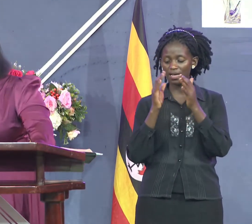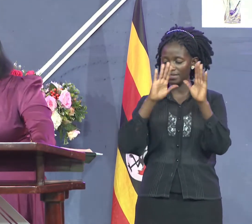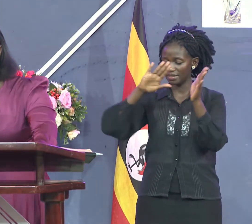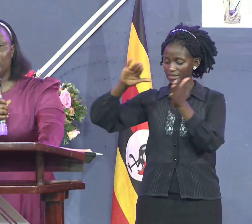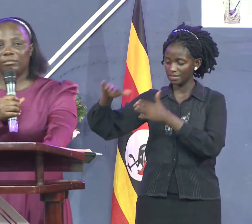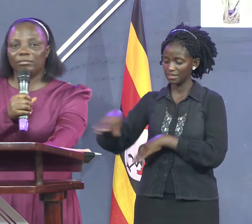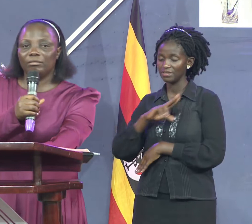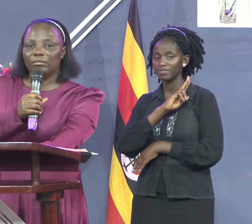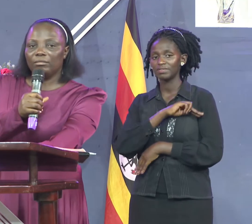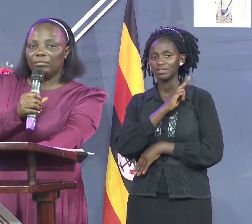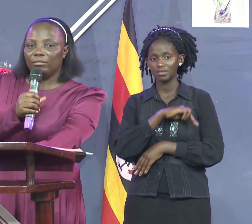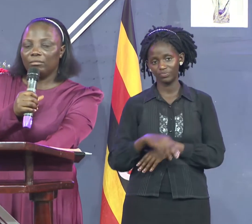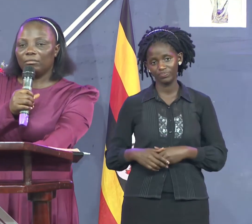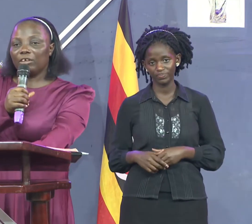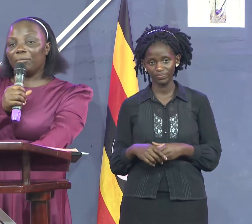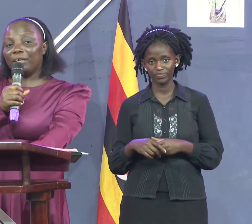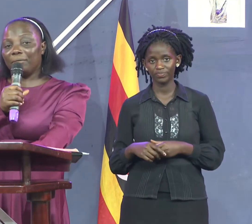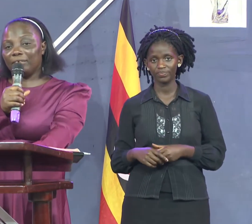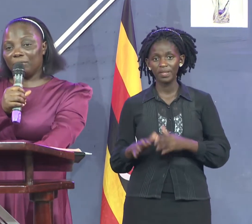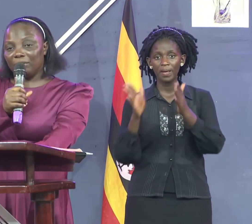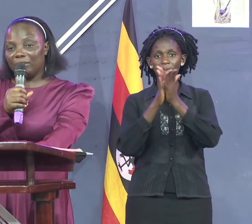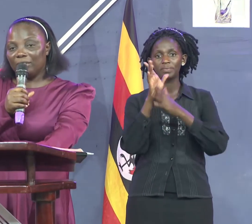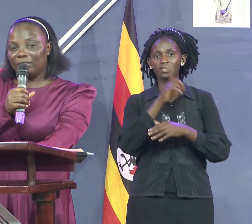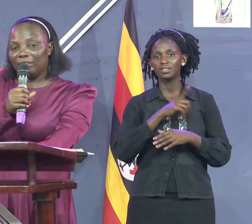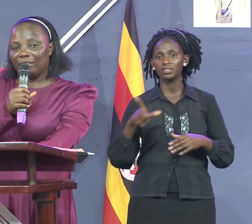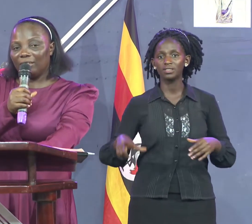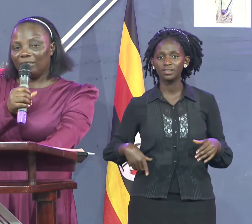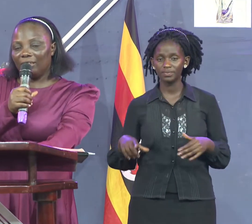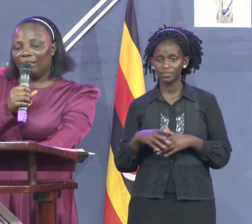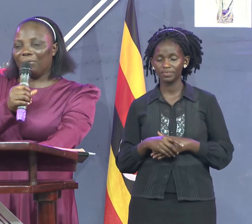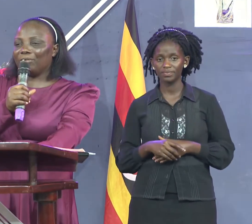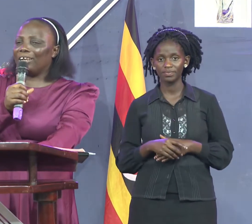Fear the Lord and quit evil. Praise the